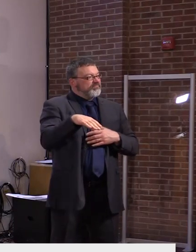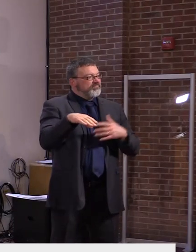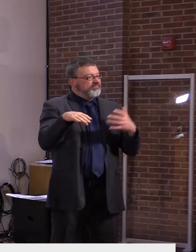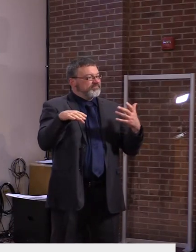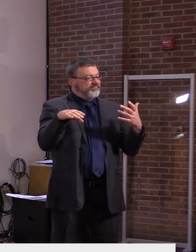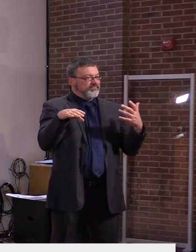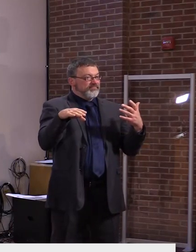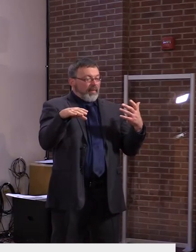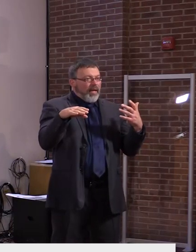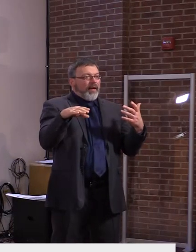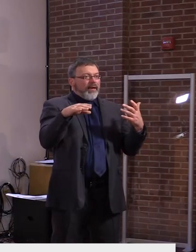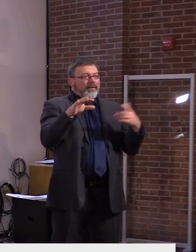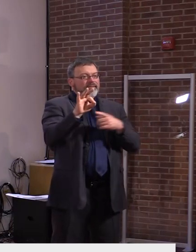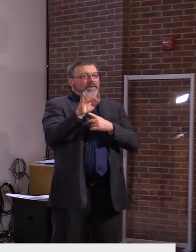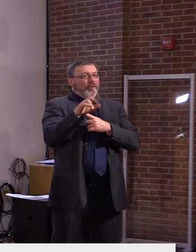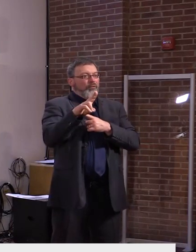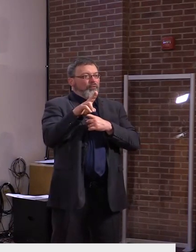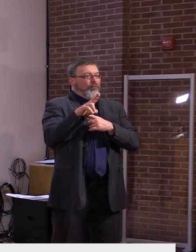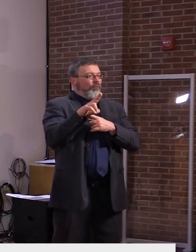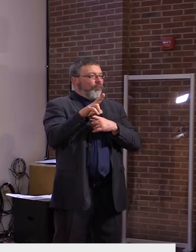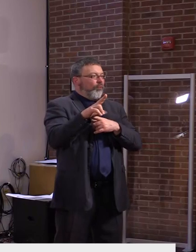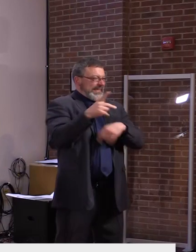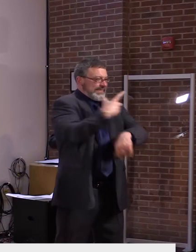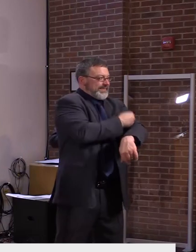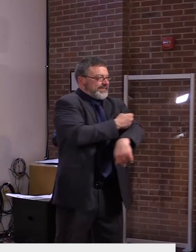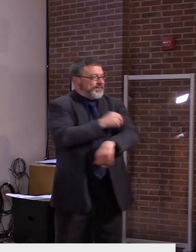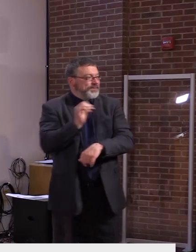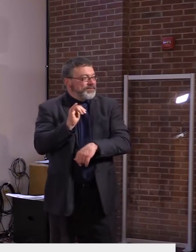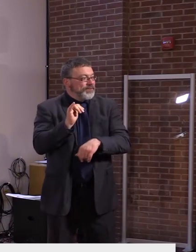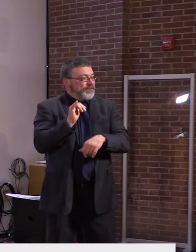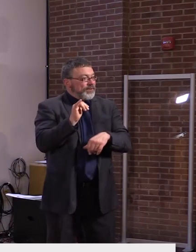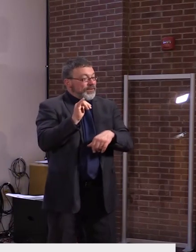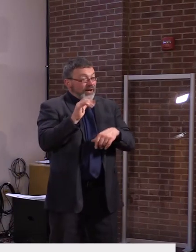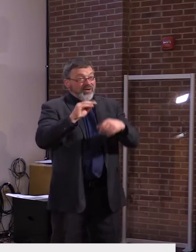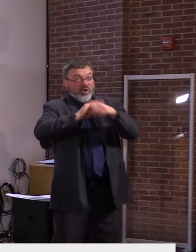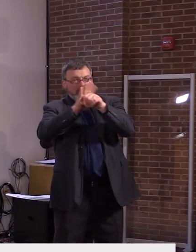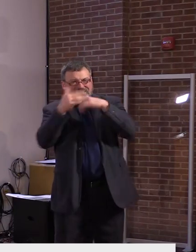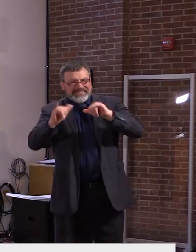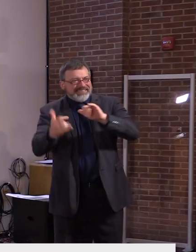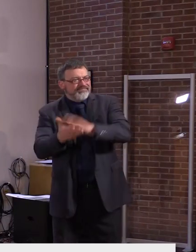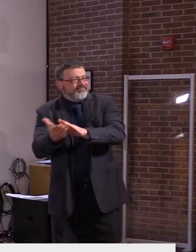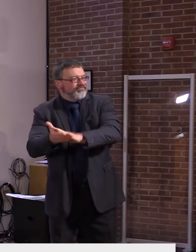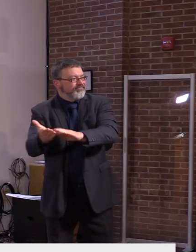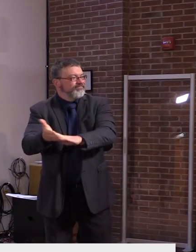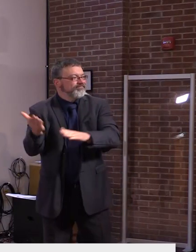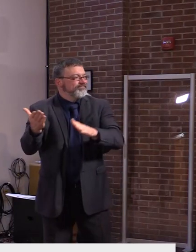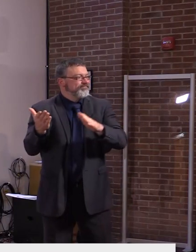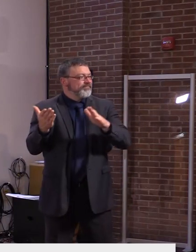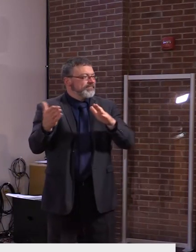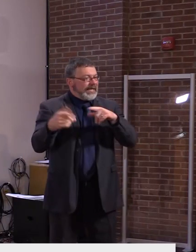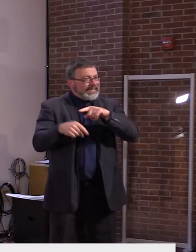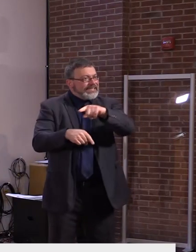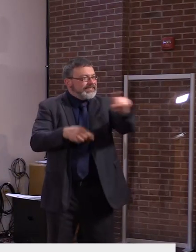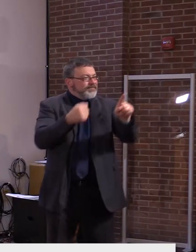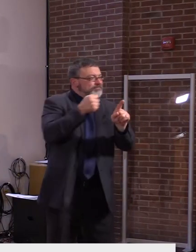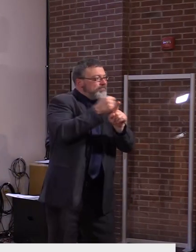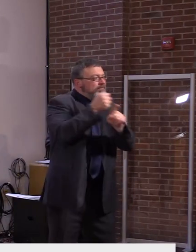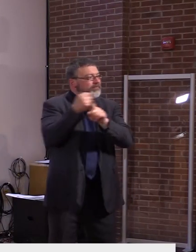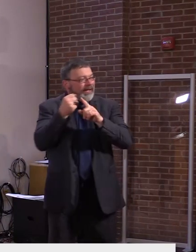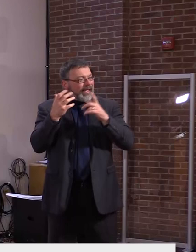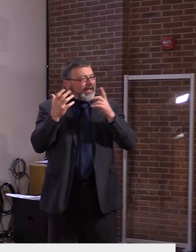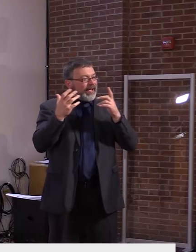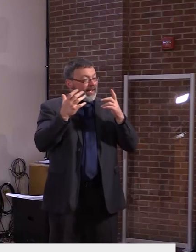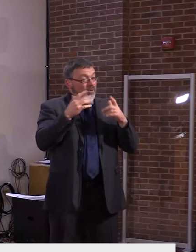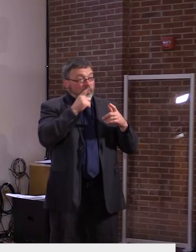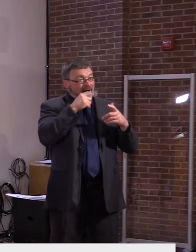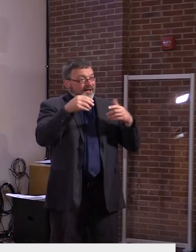know COVID-19 spread is high right now, which puts older Vermonters and those with medical conditions at higher risk of getting sick with the